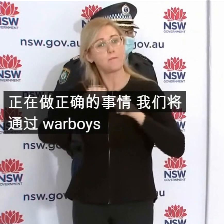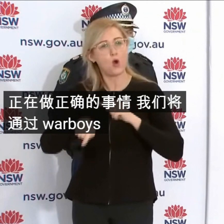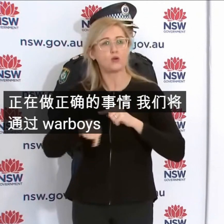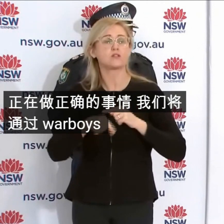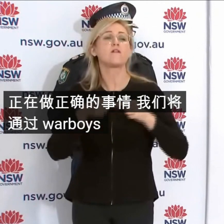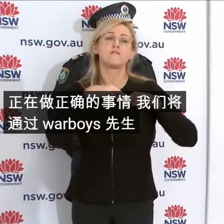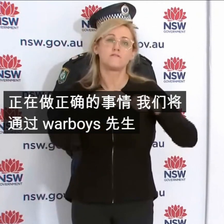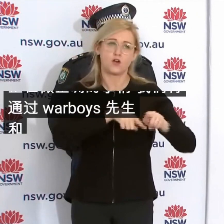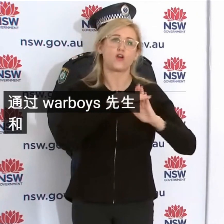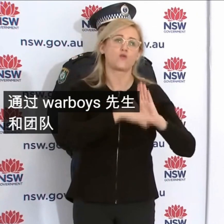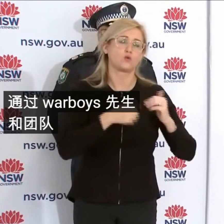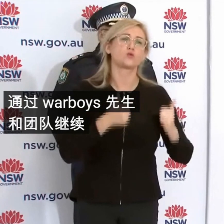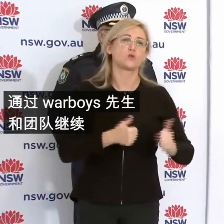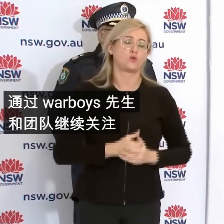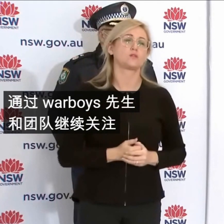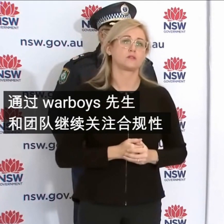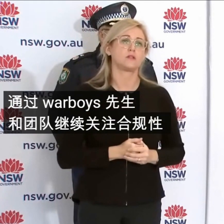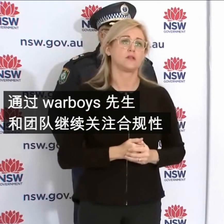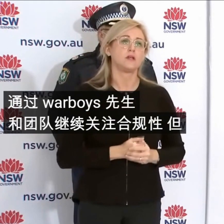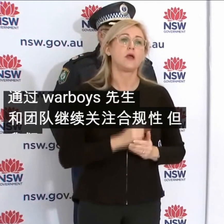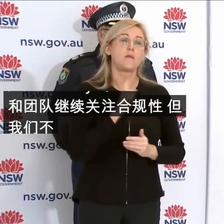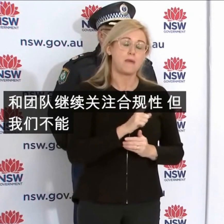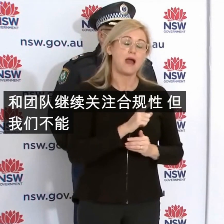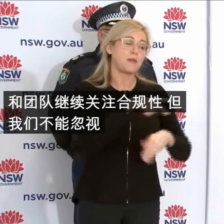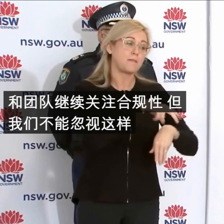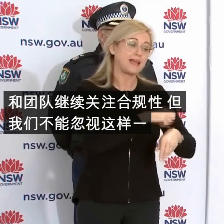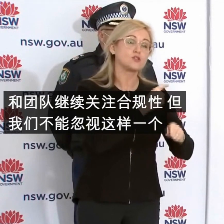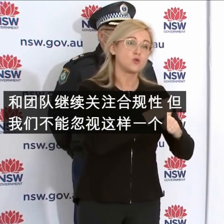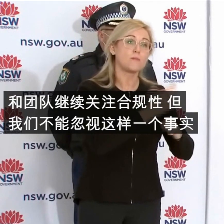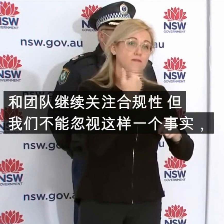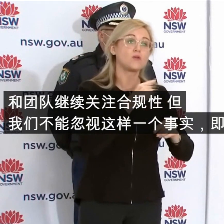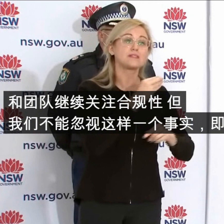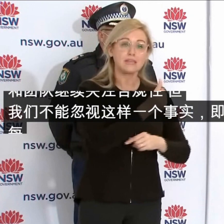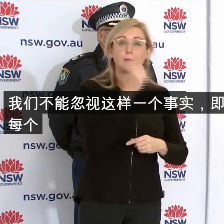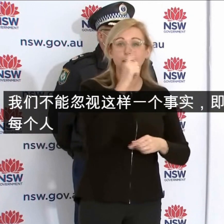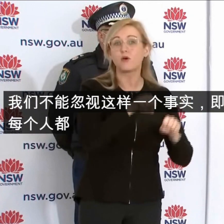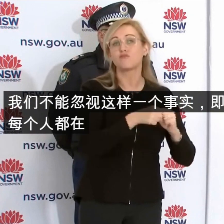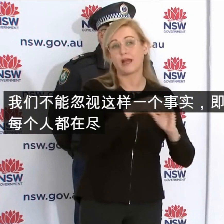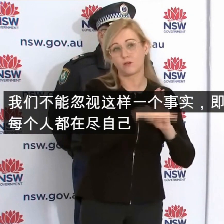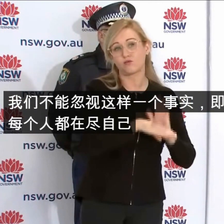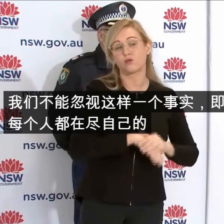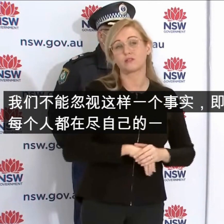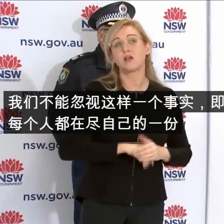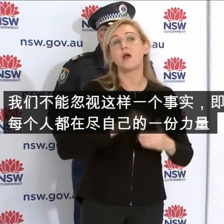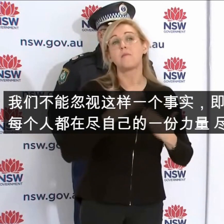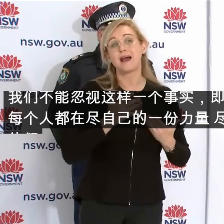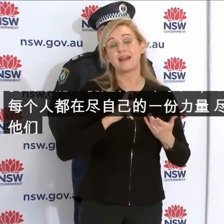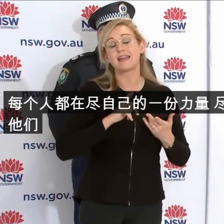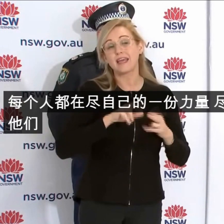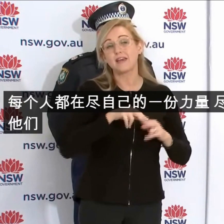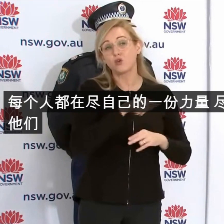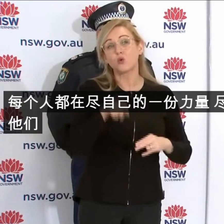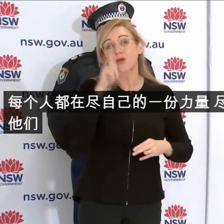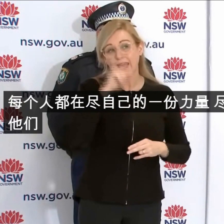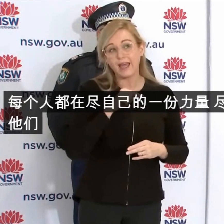the focus through Mr Worboy and the team on compliance, but we can't lose sight of the fact that everyone is doing their part as much as